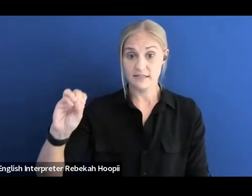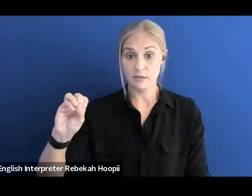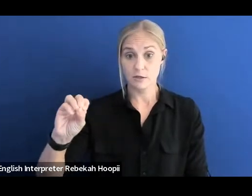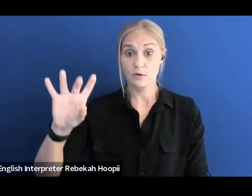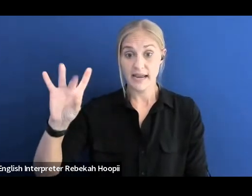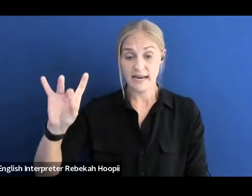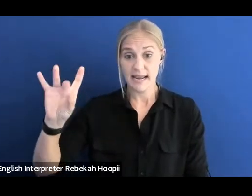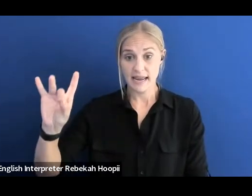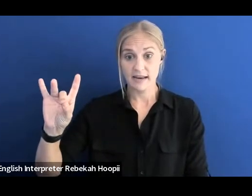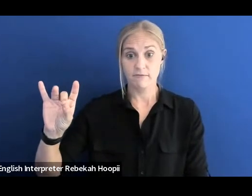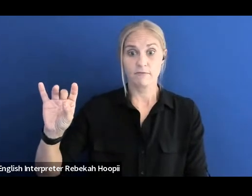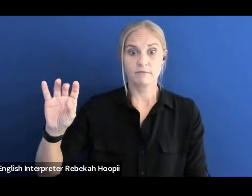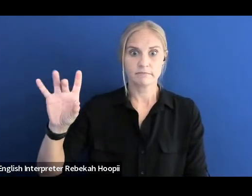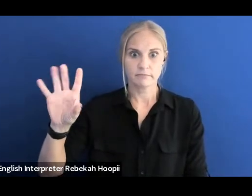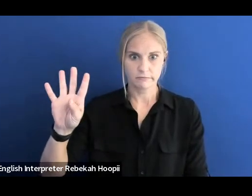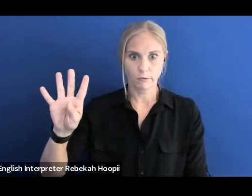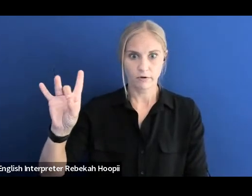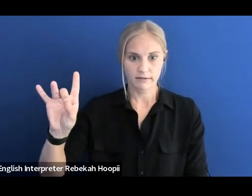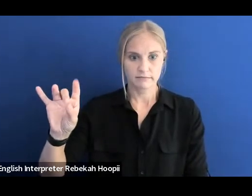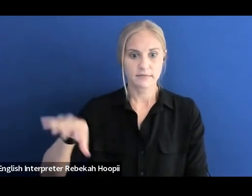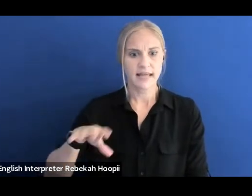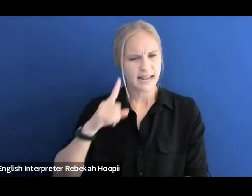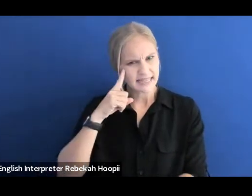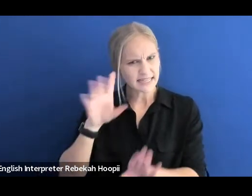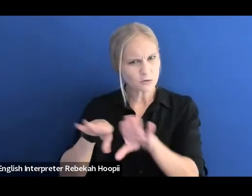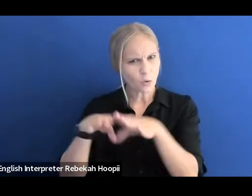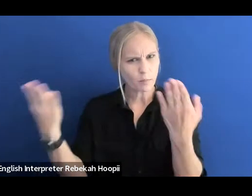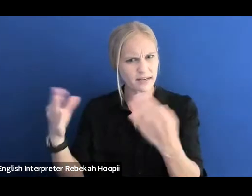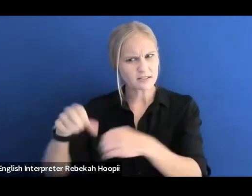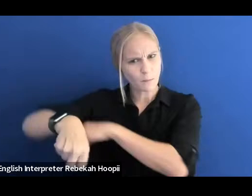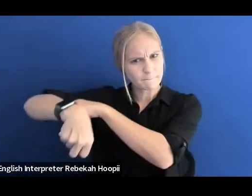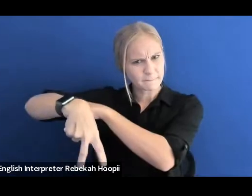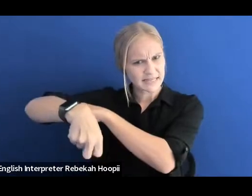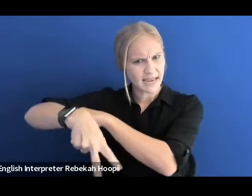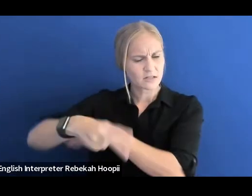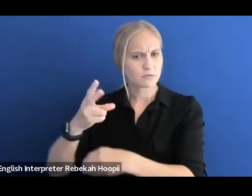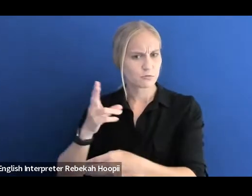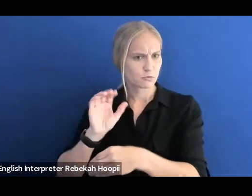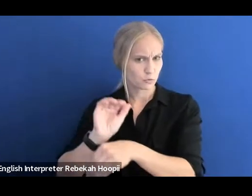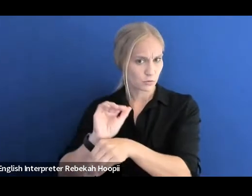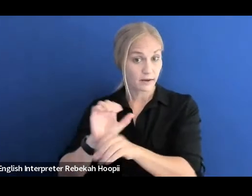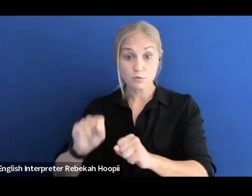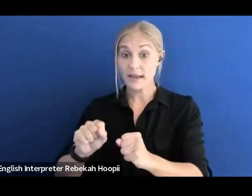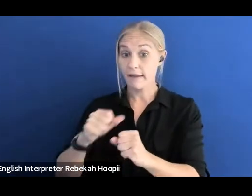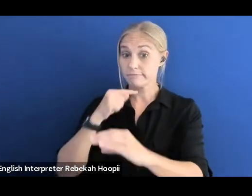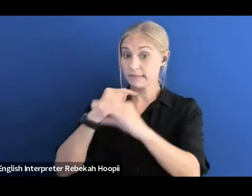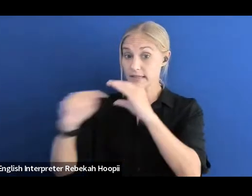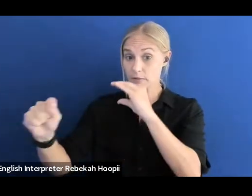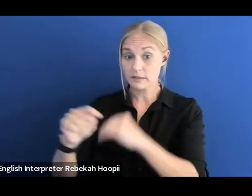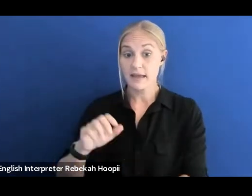808-470-8884. That's open, I believe, till midnight tonight. You can send an email at